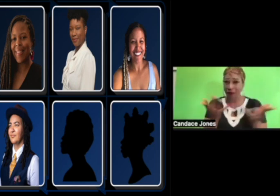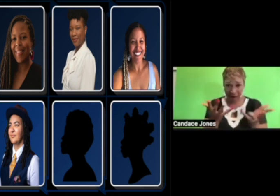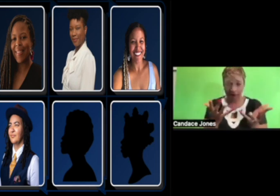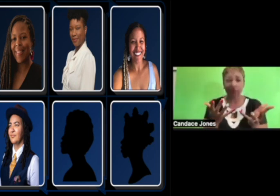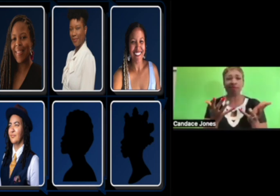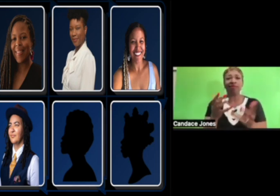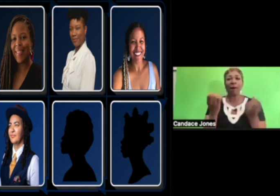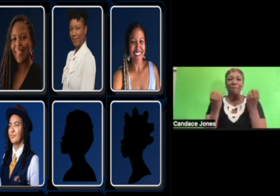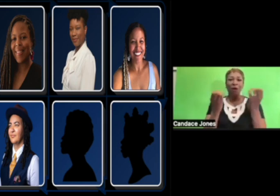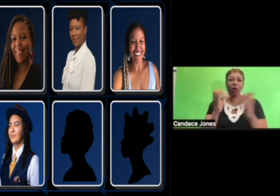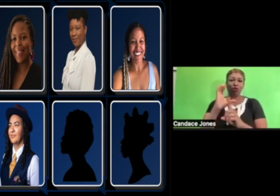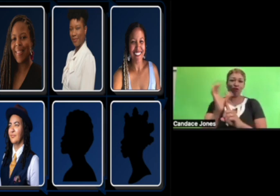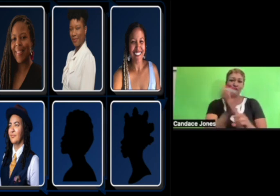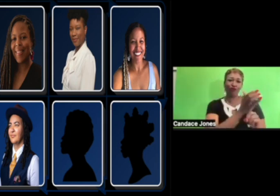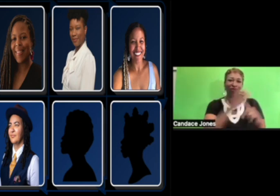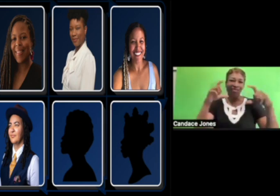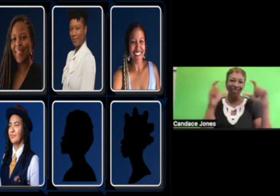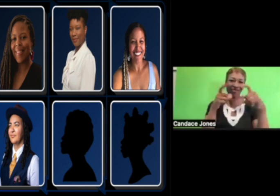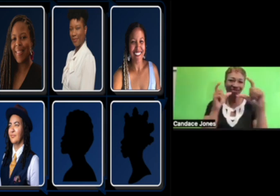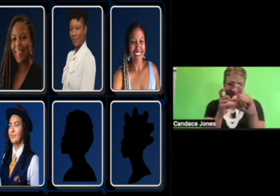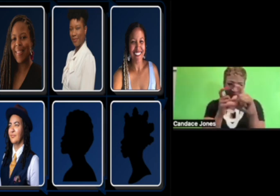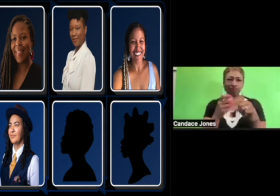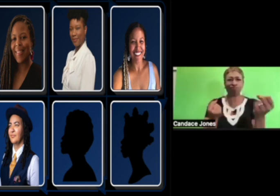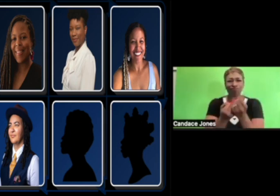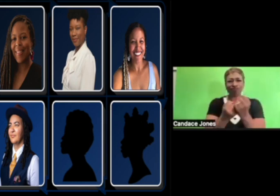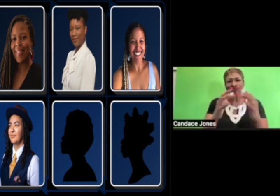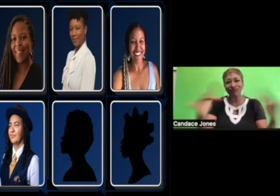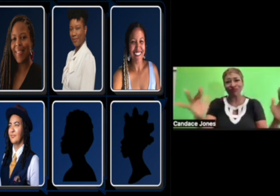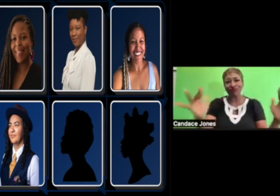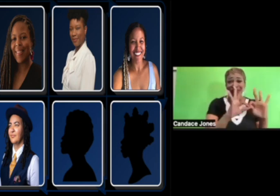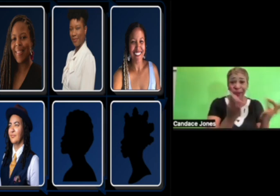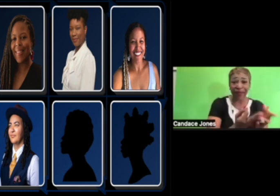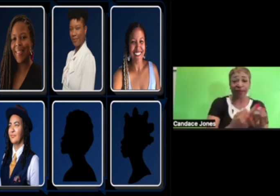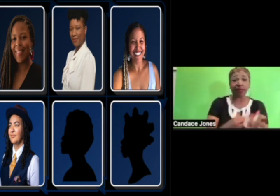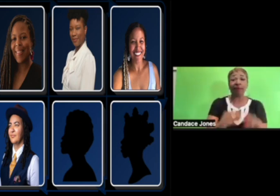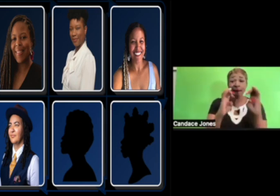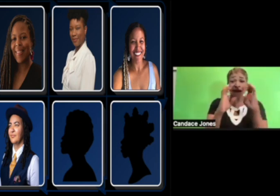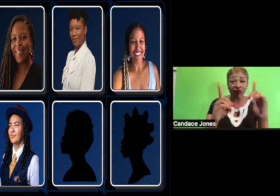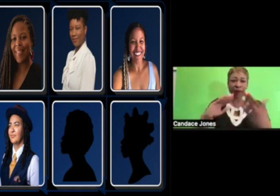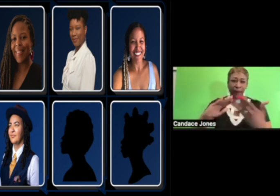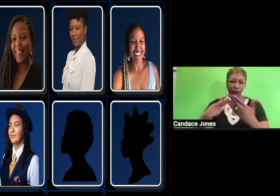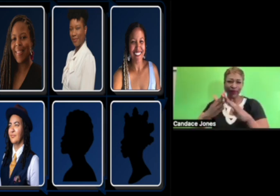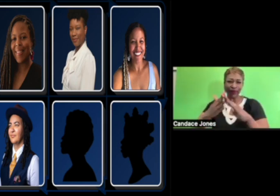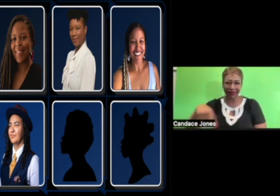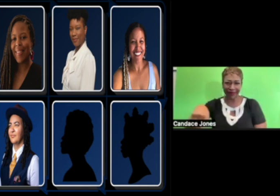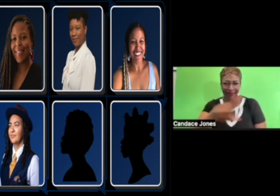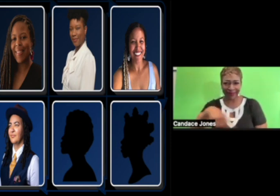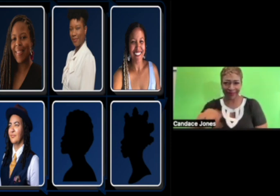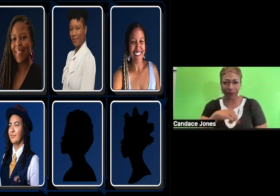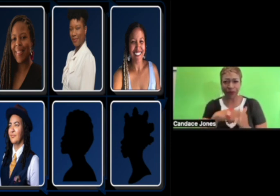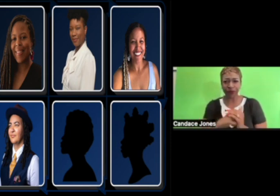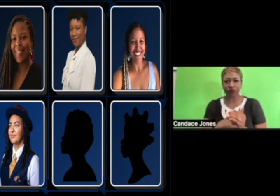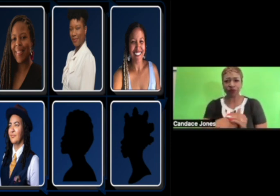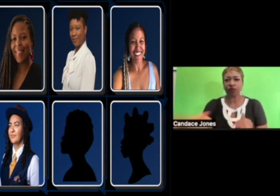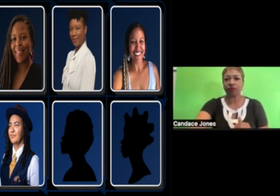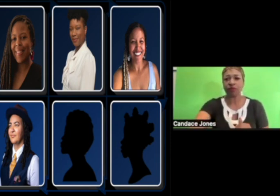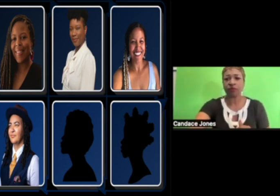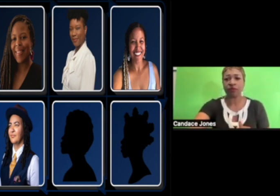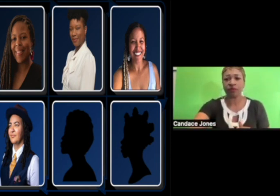The mission of the Heritage Sign Language Center is to have a lens on the family, education, and community